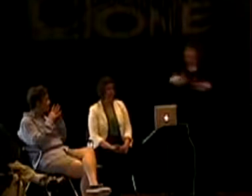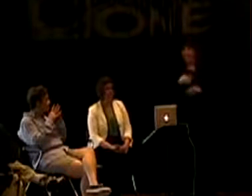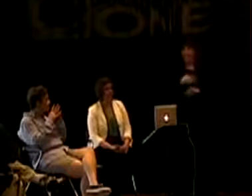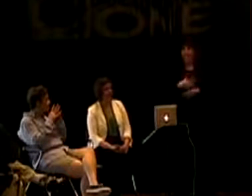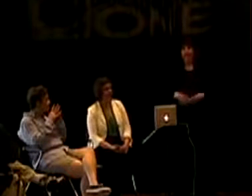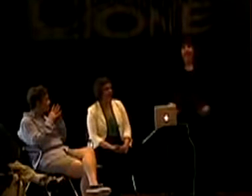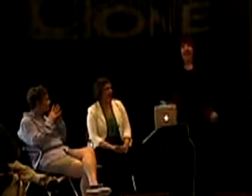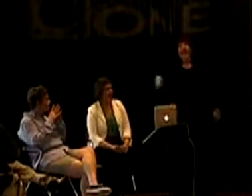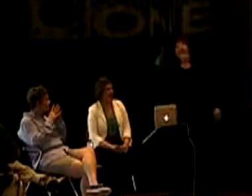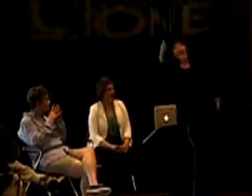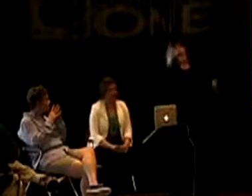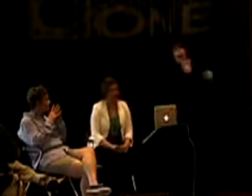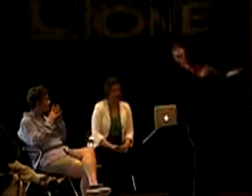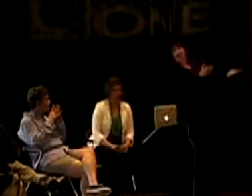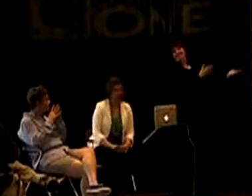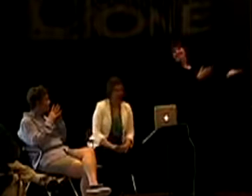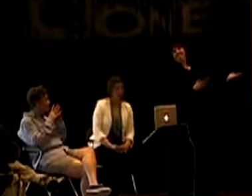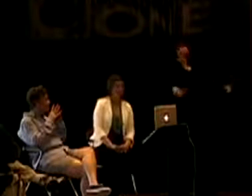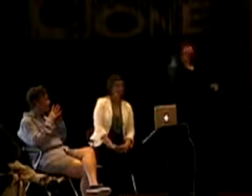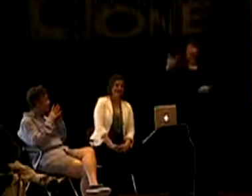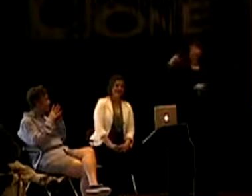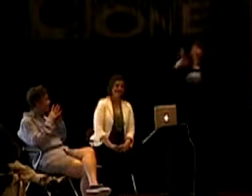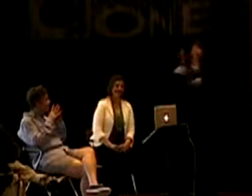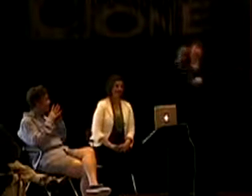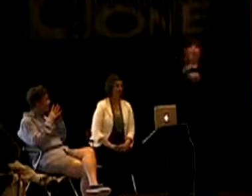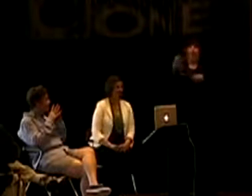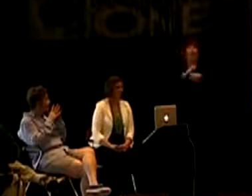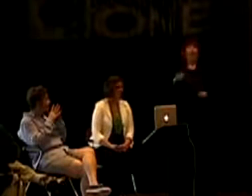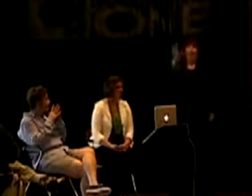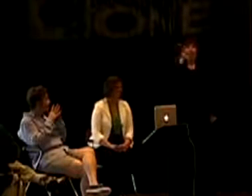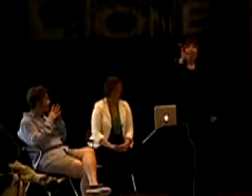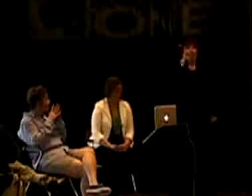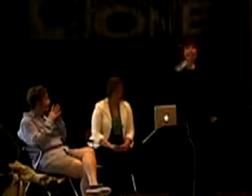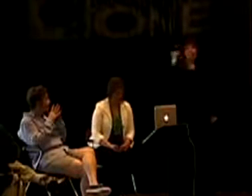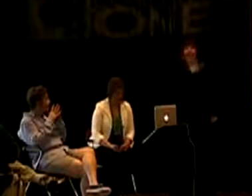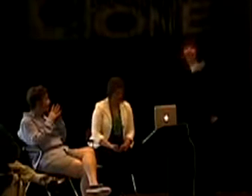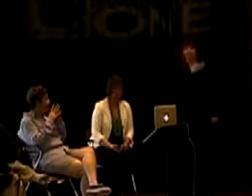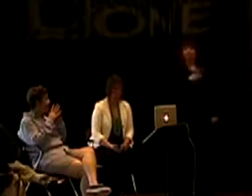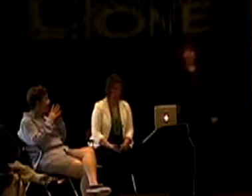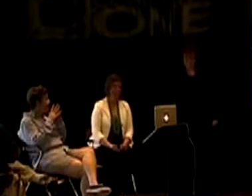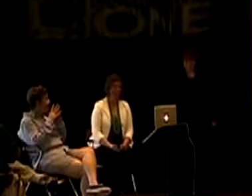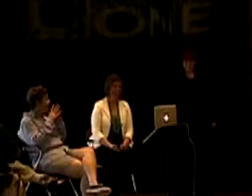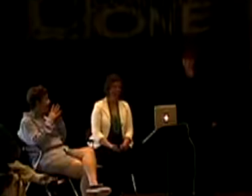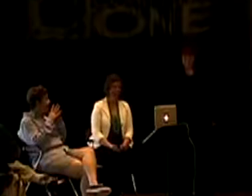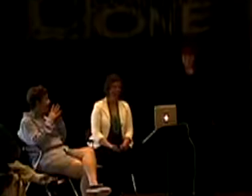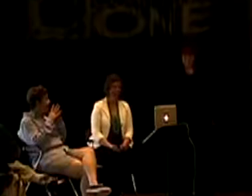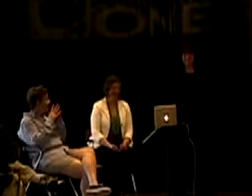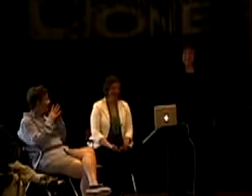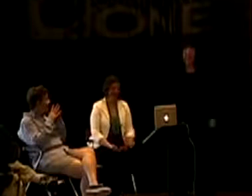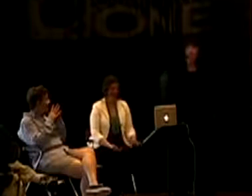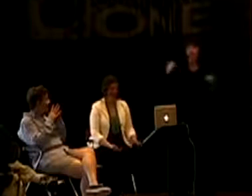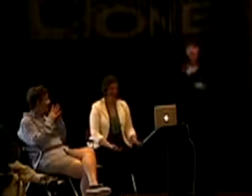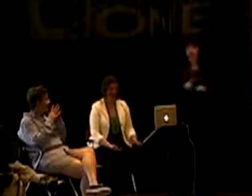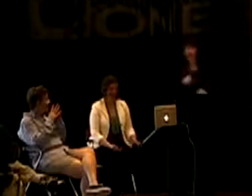And we see in the background the perils of being a working mother, as we all know. I don't know if I had enough control,